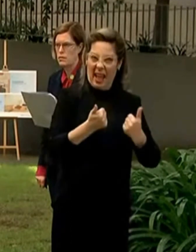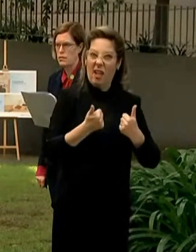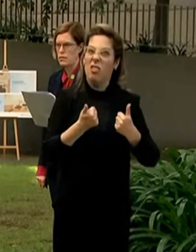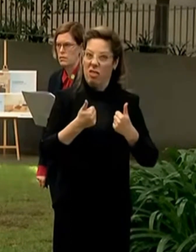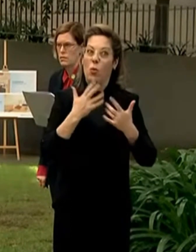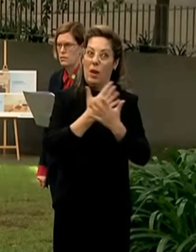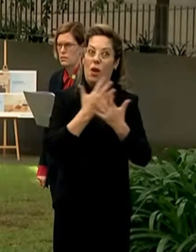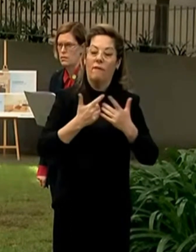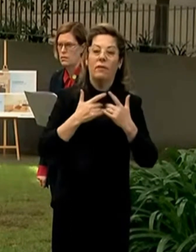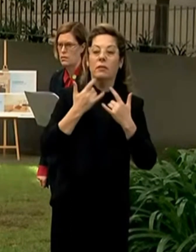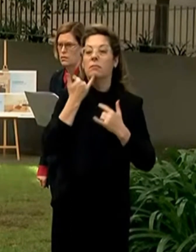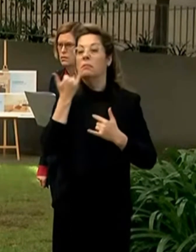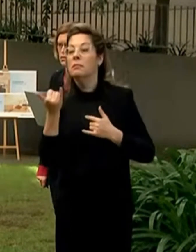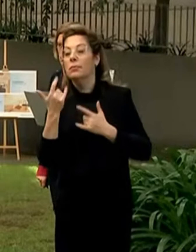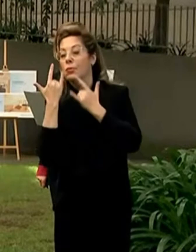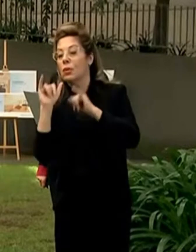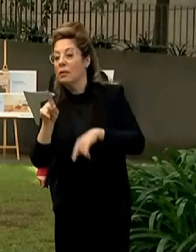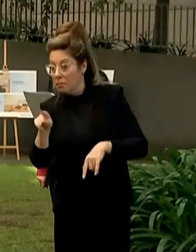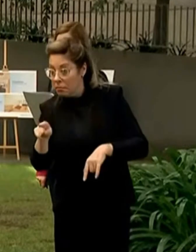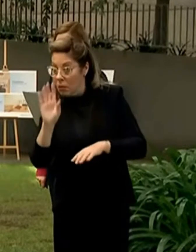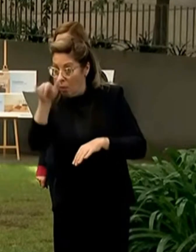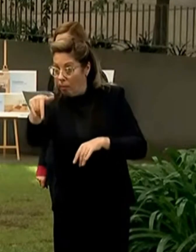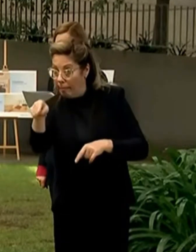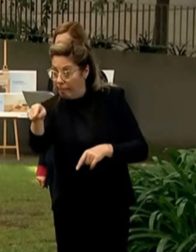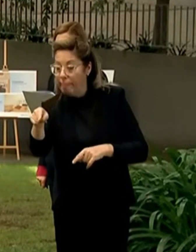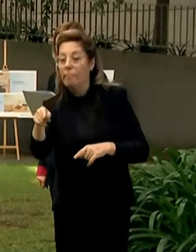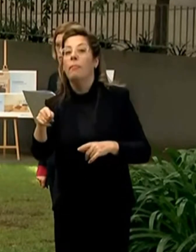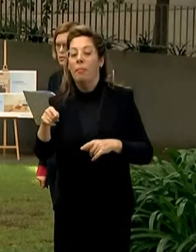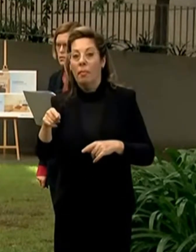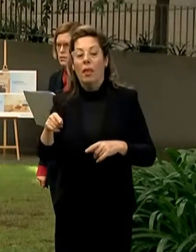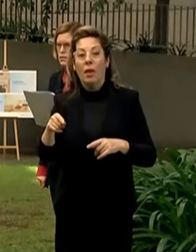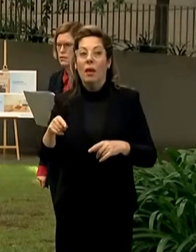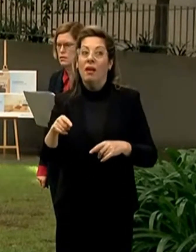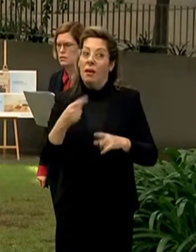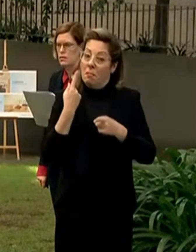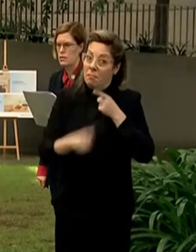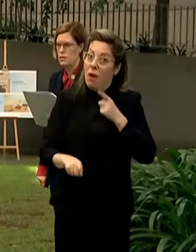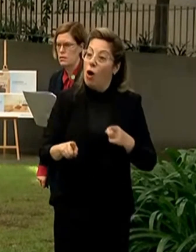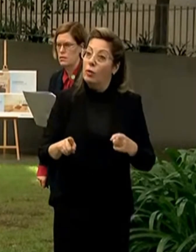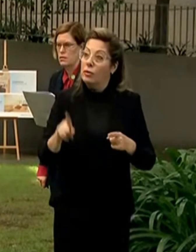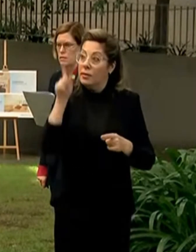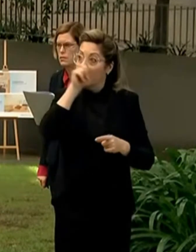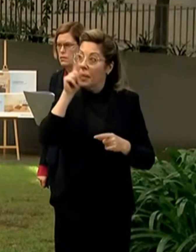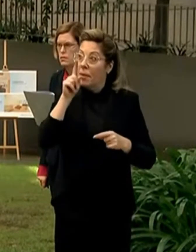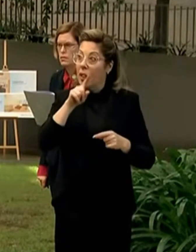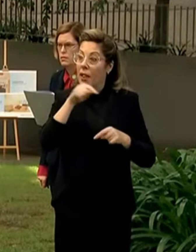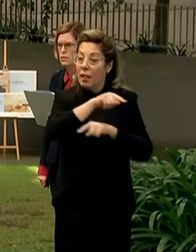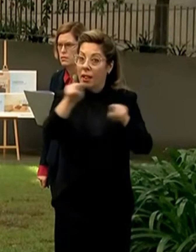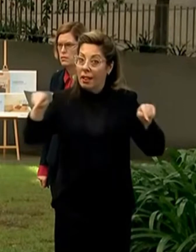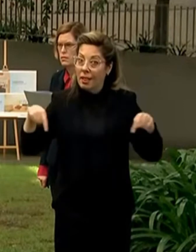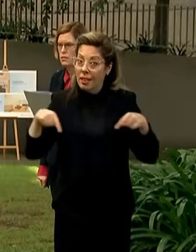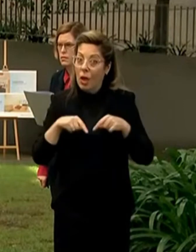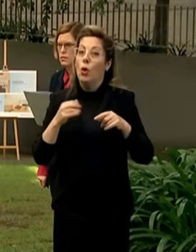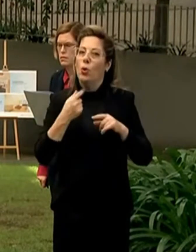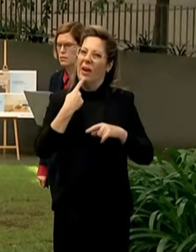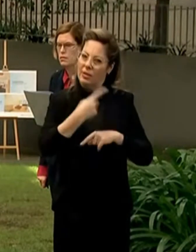sure progress is well, that their health conditions are okay. And generally speaking, the rate of compliance by people who've had to self-isolate has been